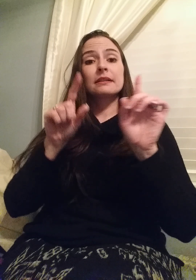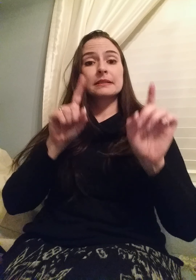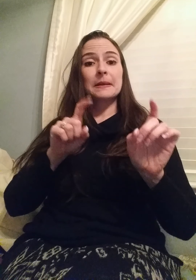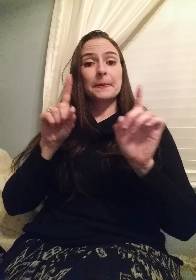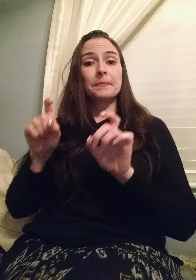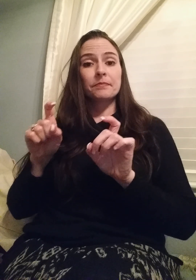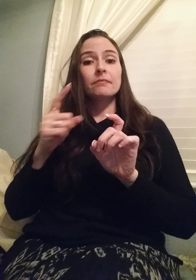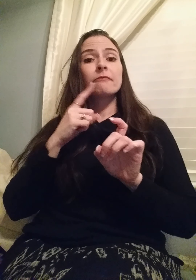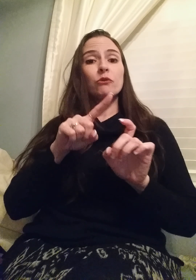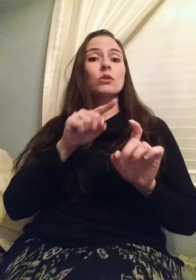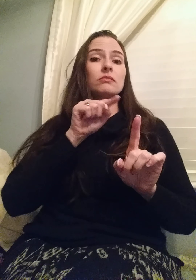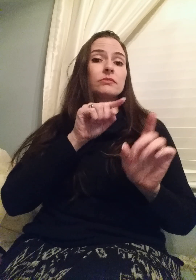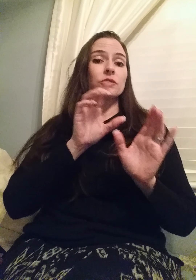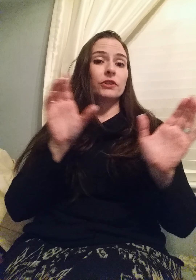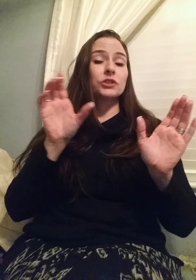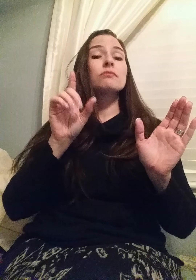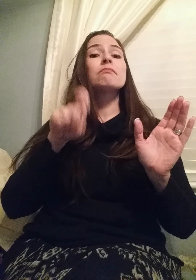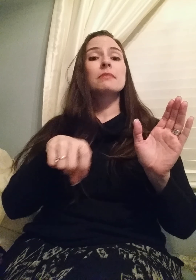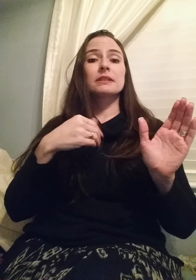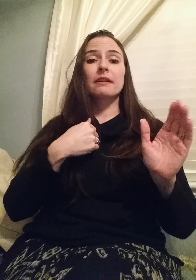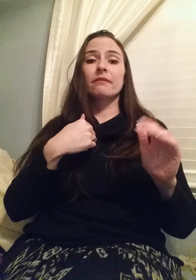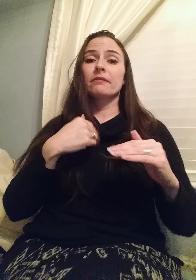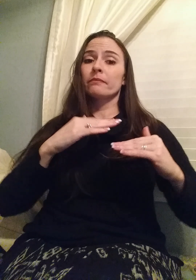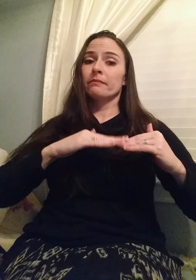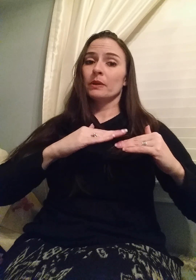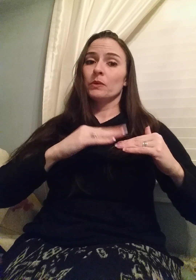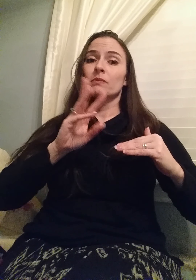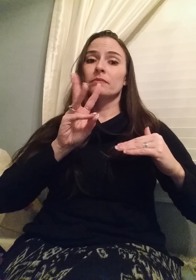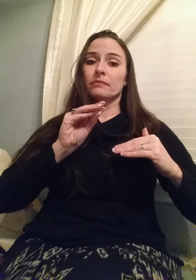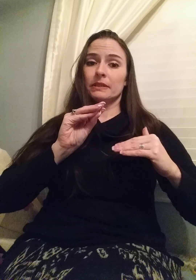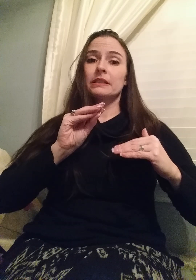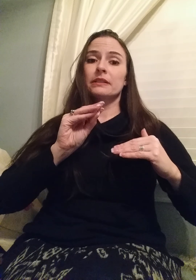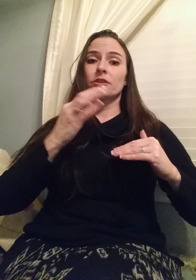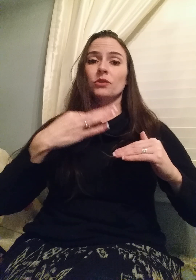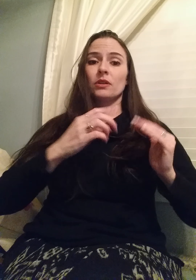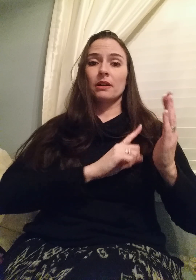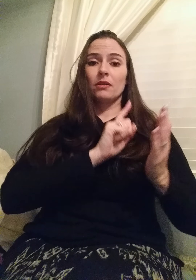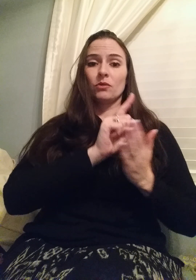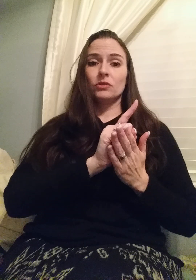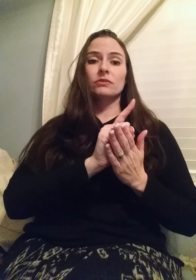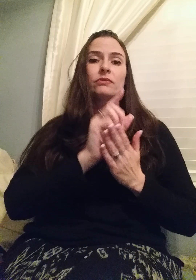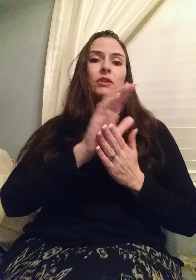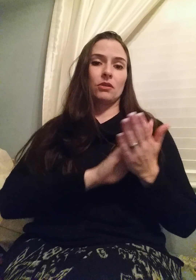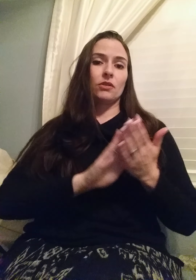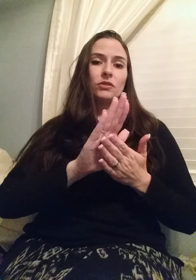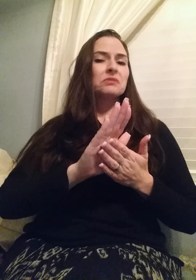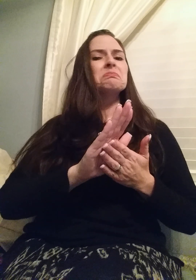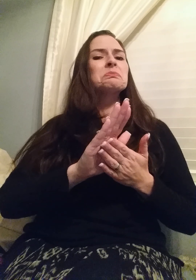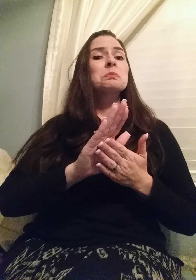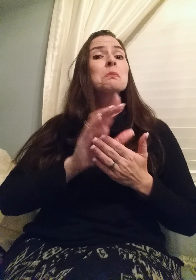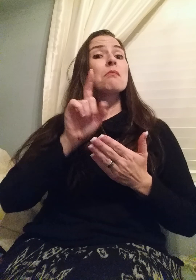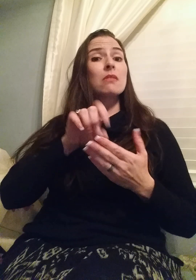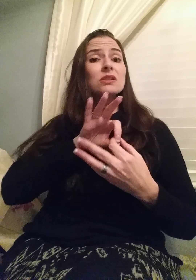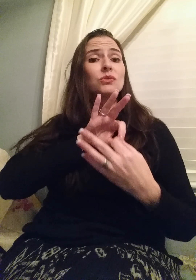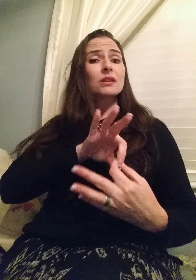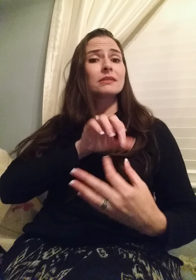certification, you would need to have a minimum of 60 credit hours of coursework. That doesn't have to be in ASL or interpreting,